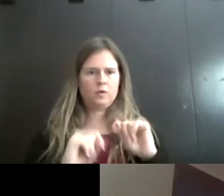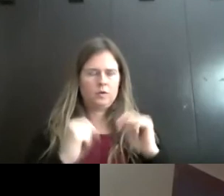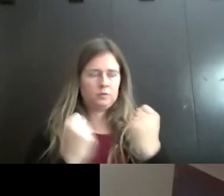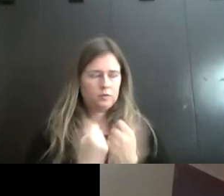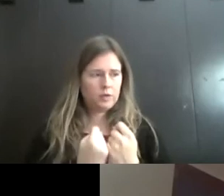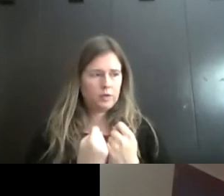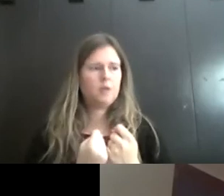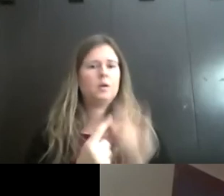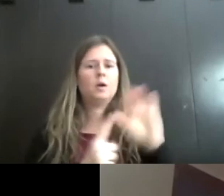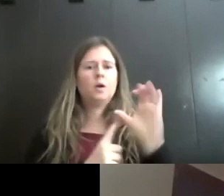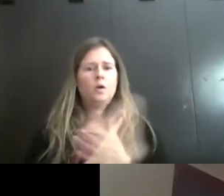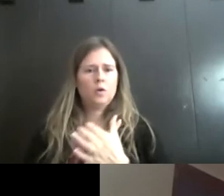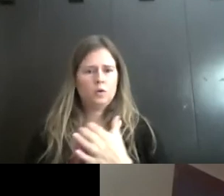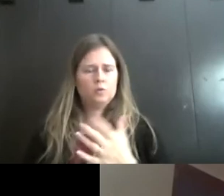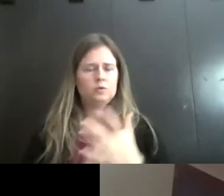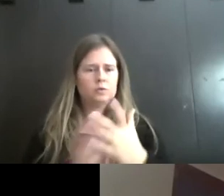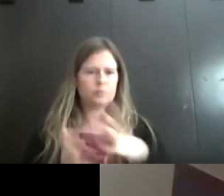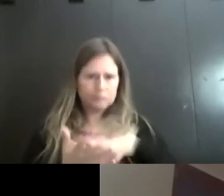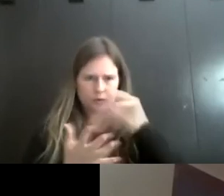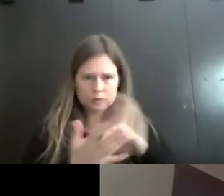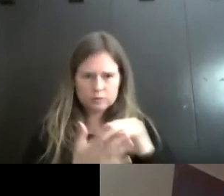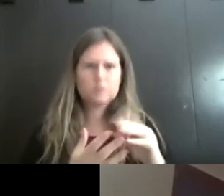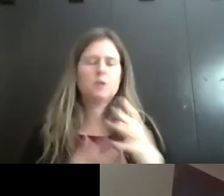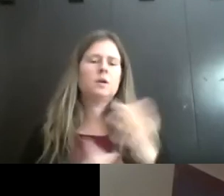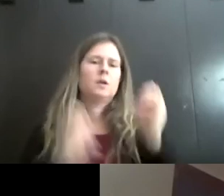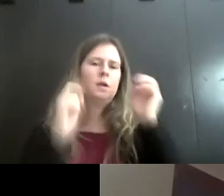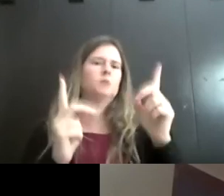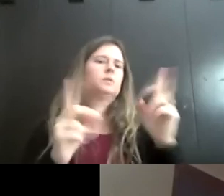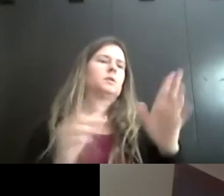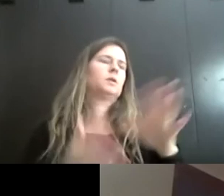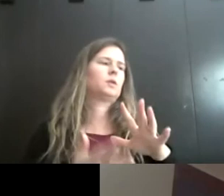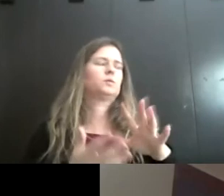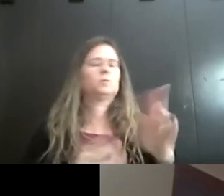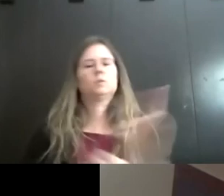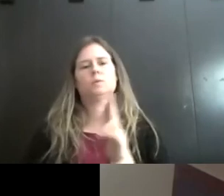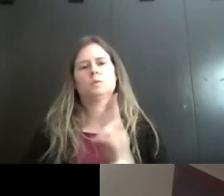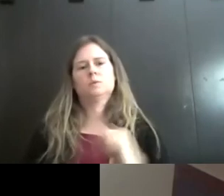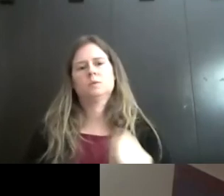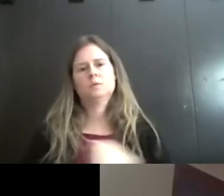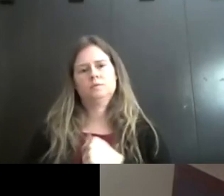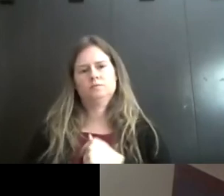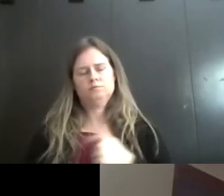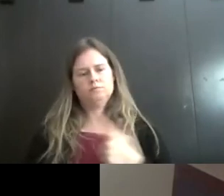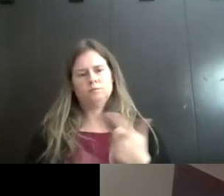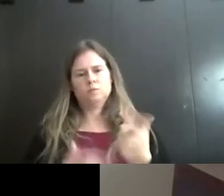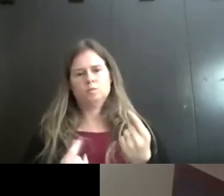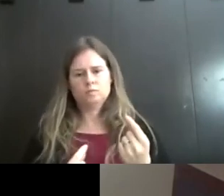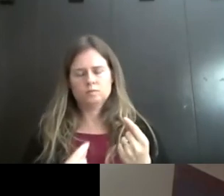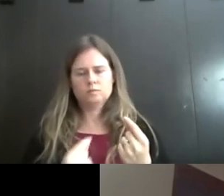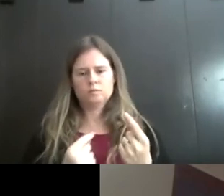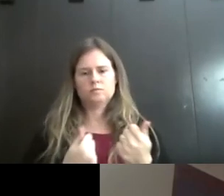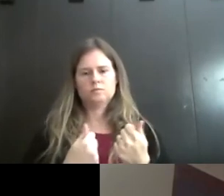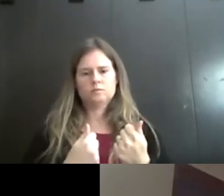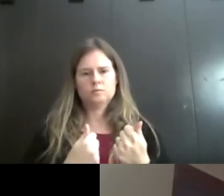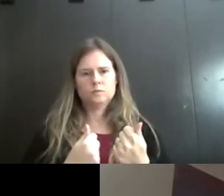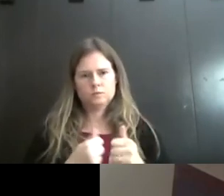and educational uses. So what we're trying to do, the Fernandinho Tataviam Land Conservancy,